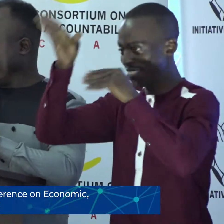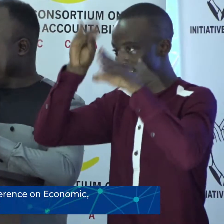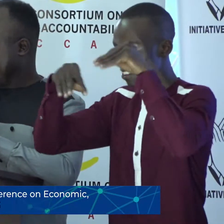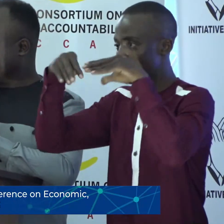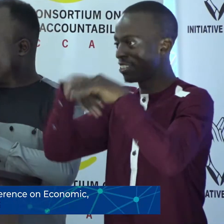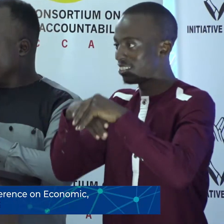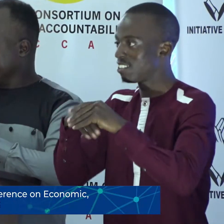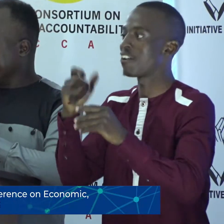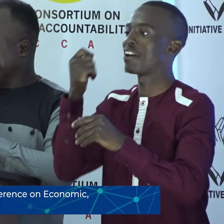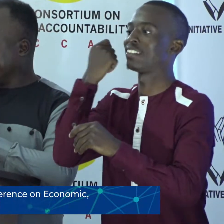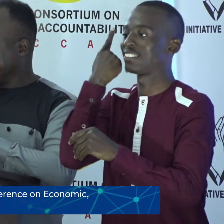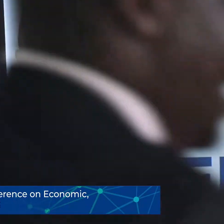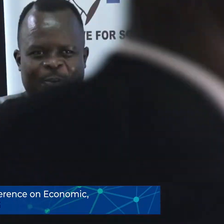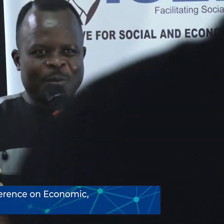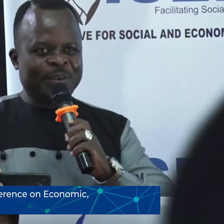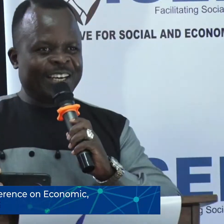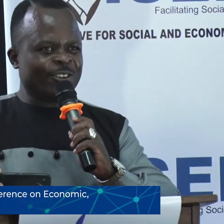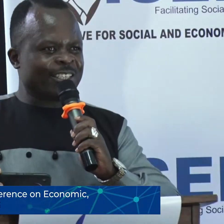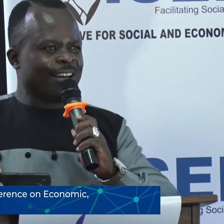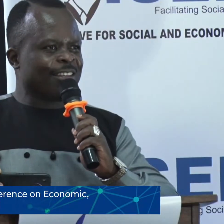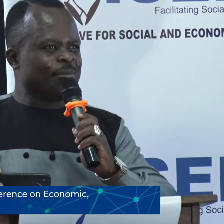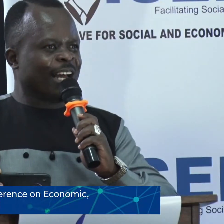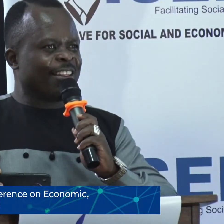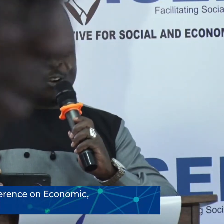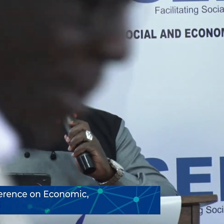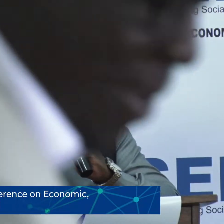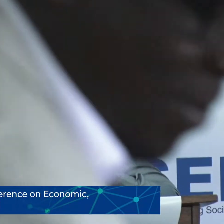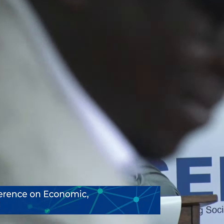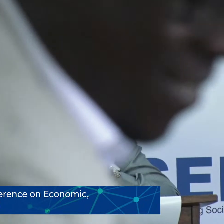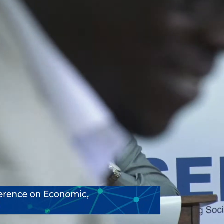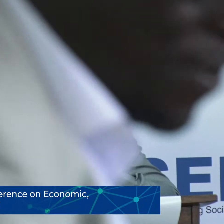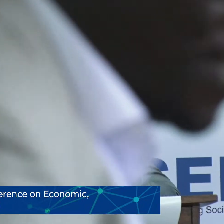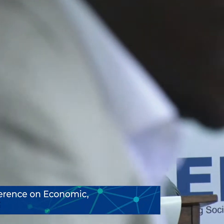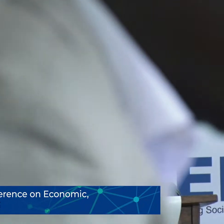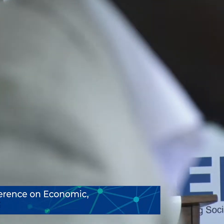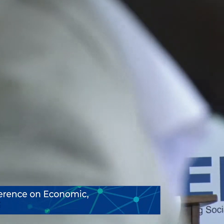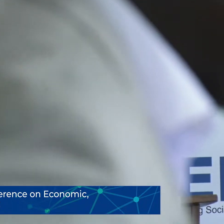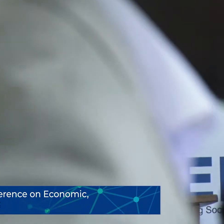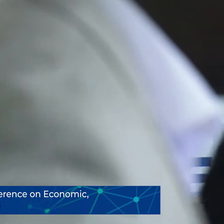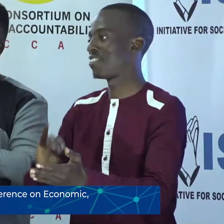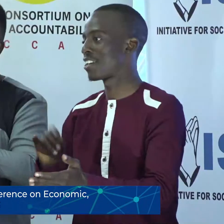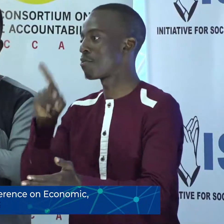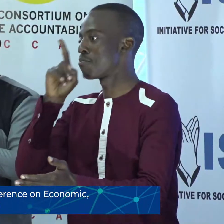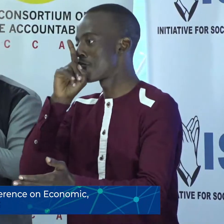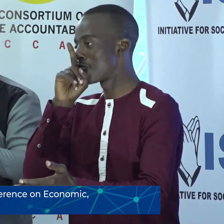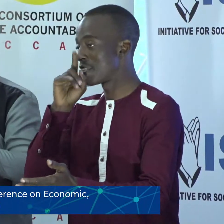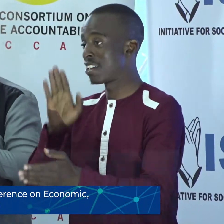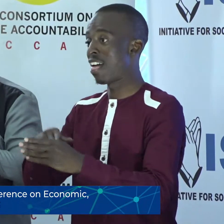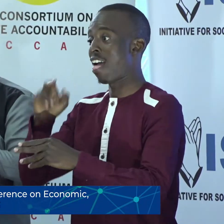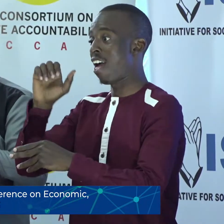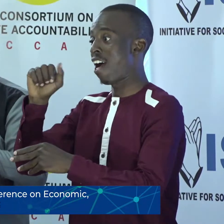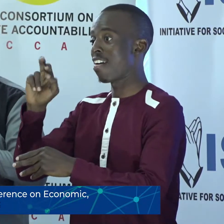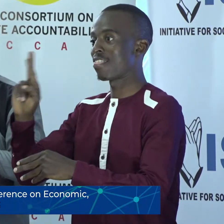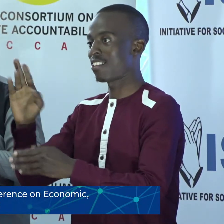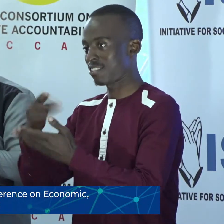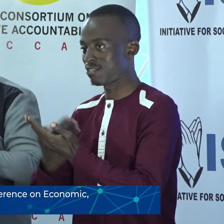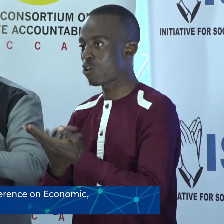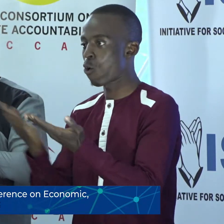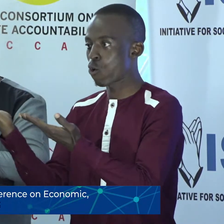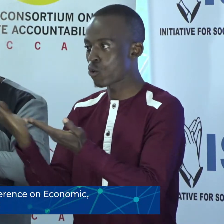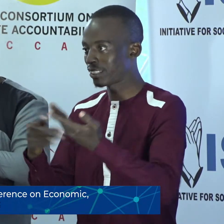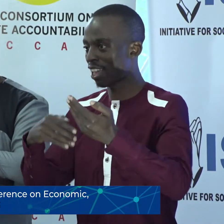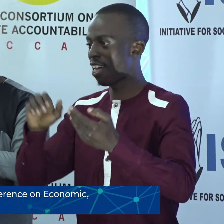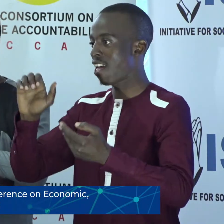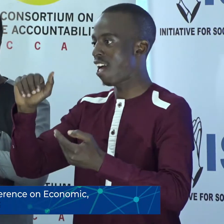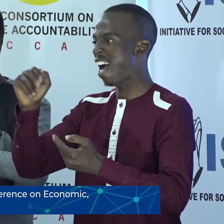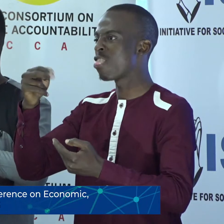into the primary school such that we pick those anthems and then we shall return. Athan Soroko is my name, and I have the awesome privilege of hosting you